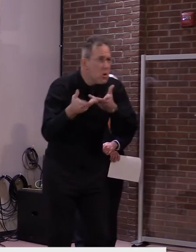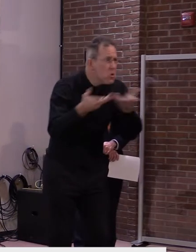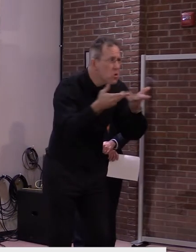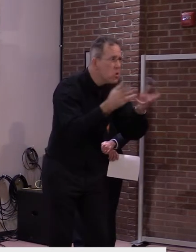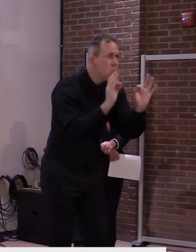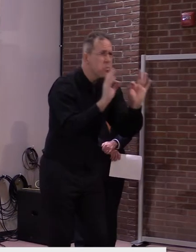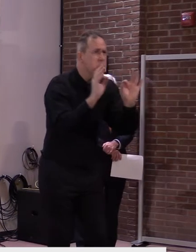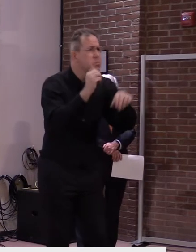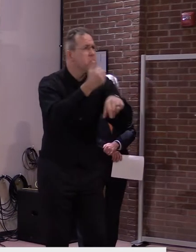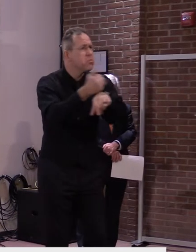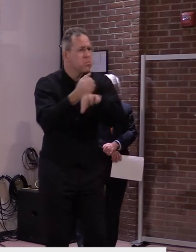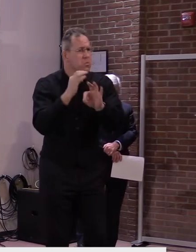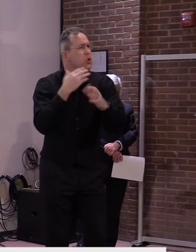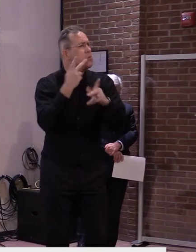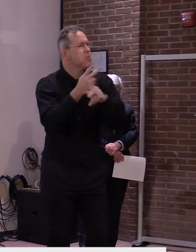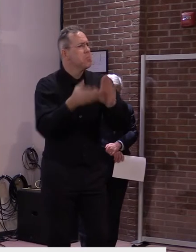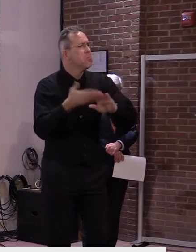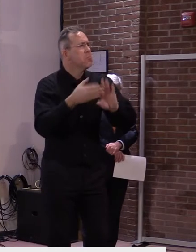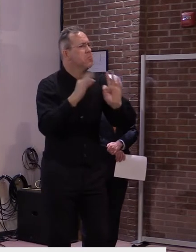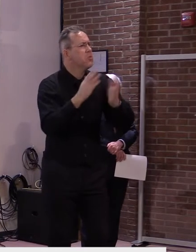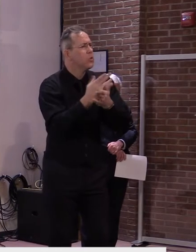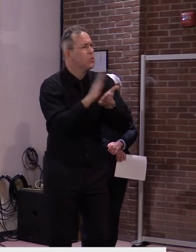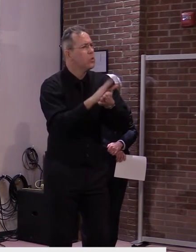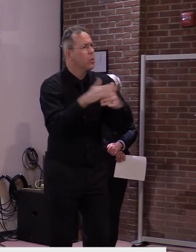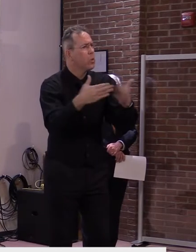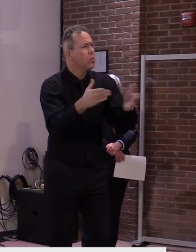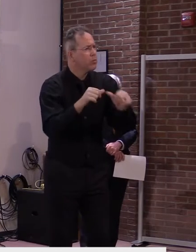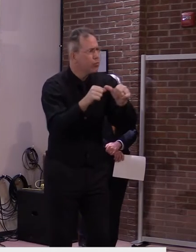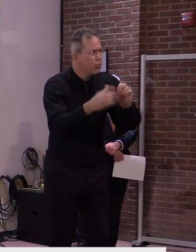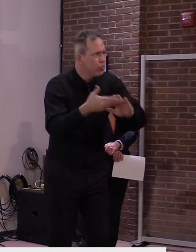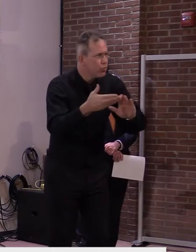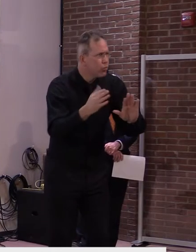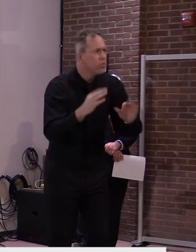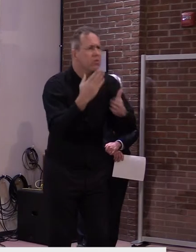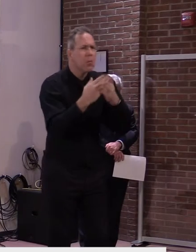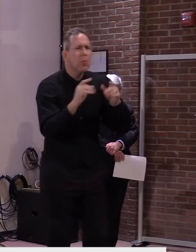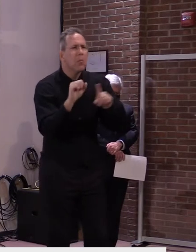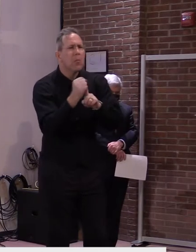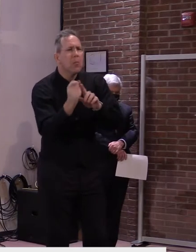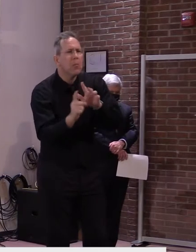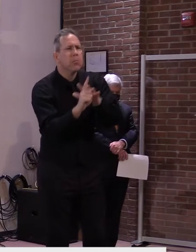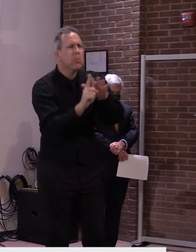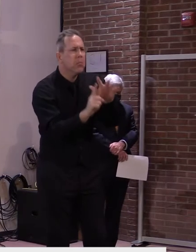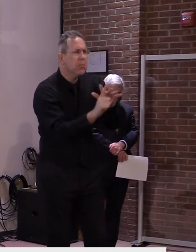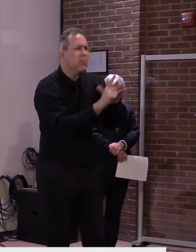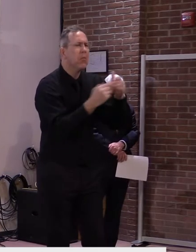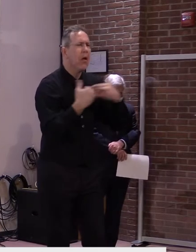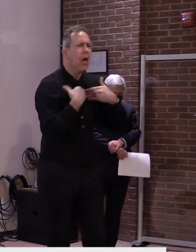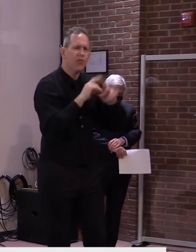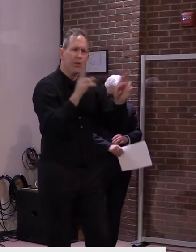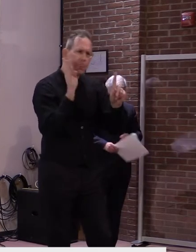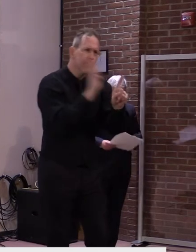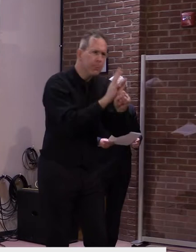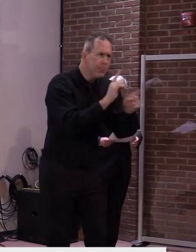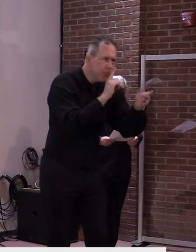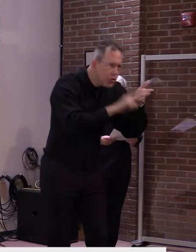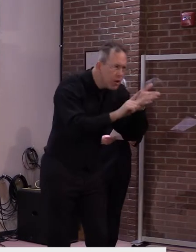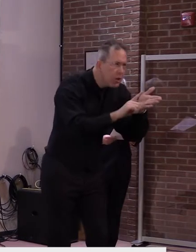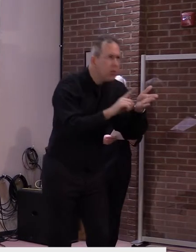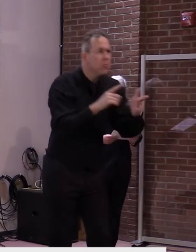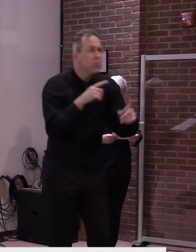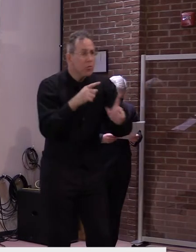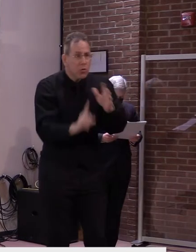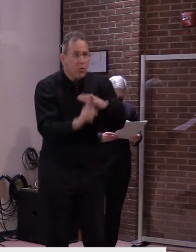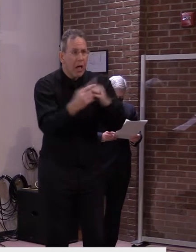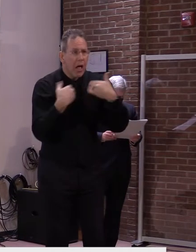in our schools, but the mitigation measures used by school staff show we can contain the spread of the virus when it does occur.